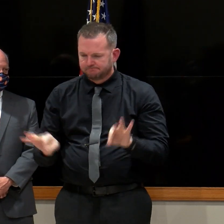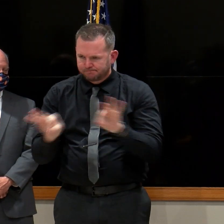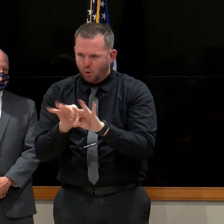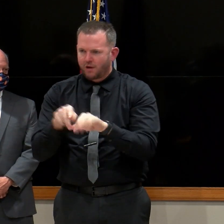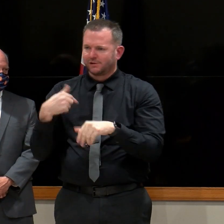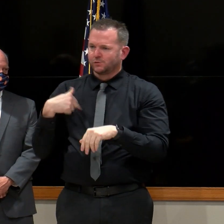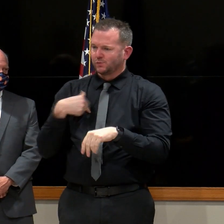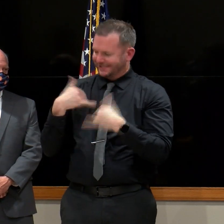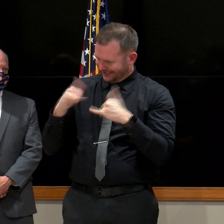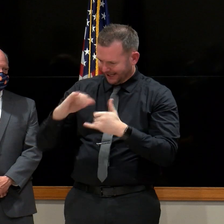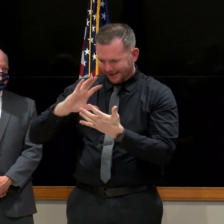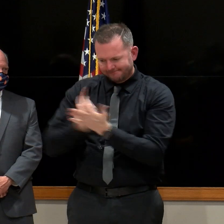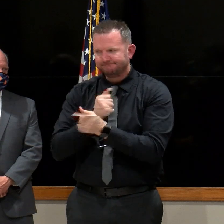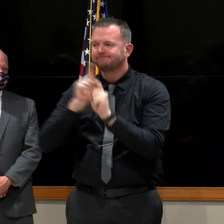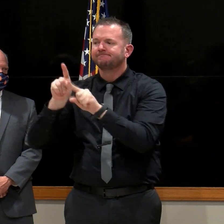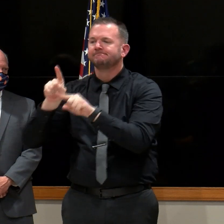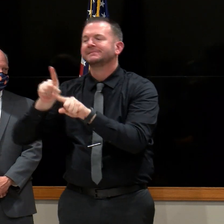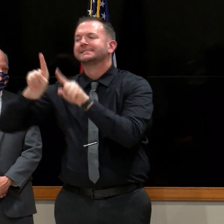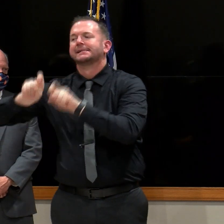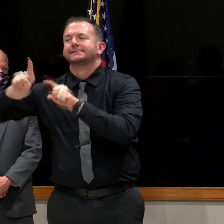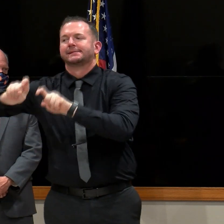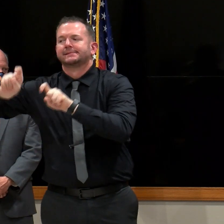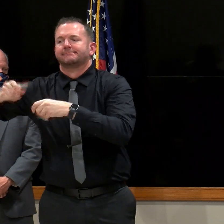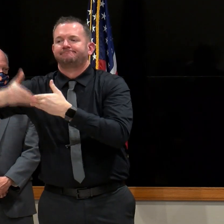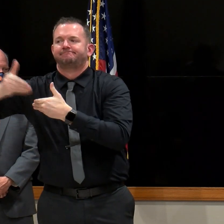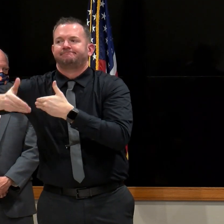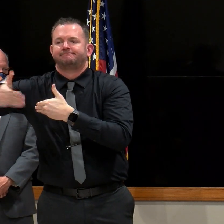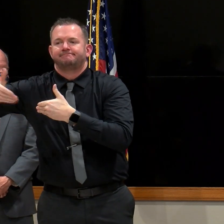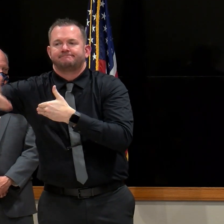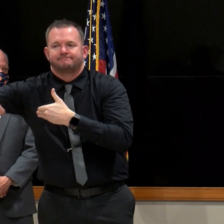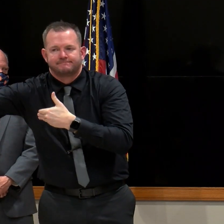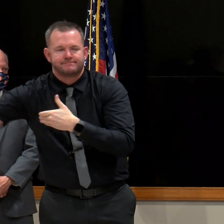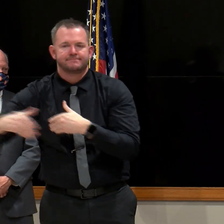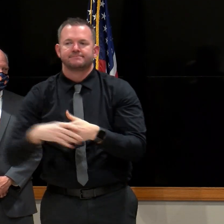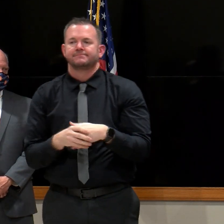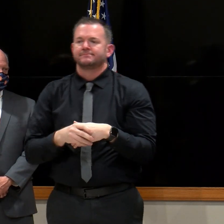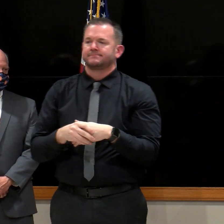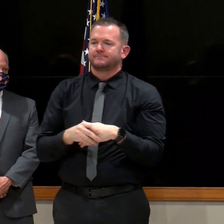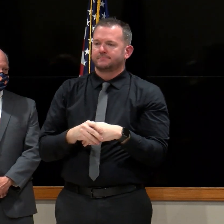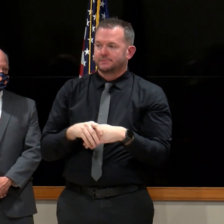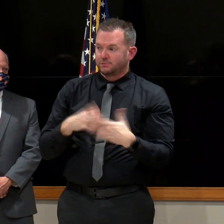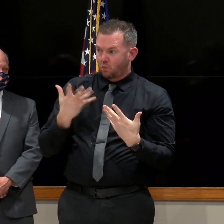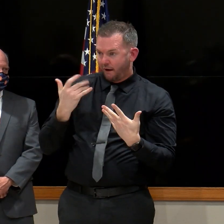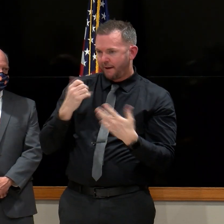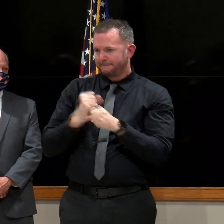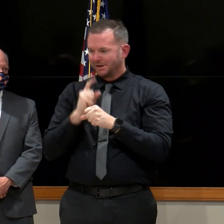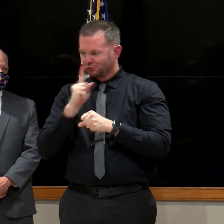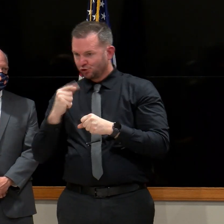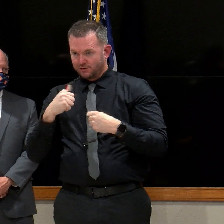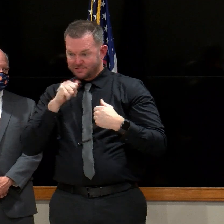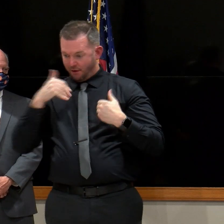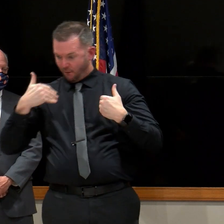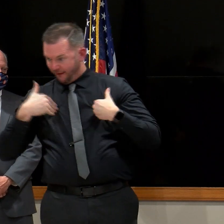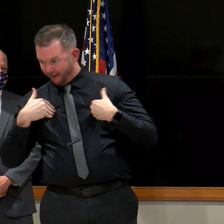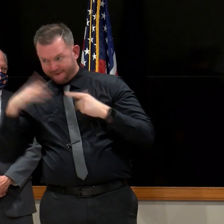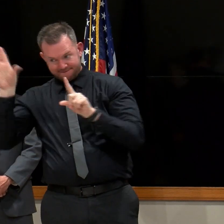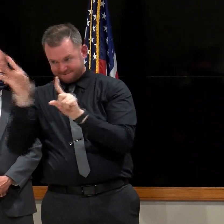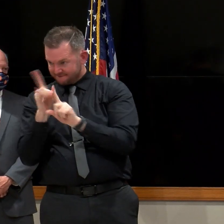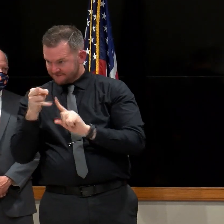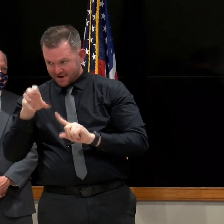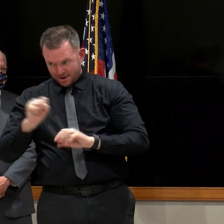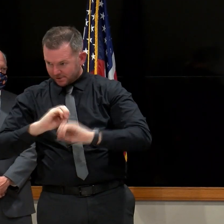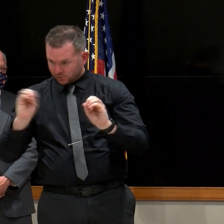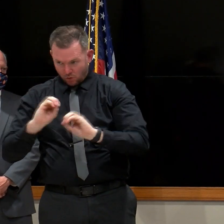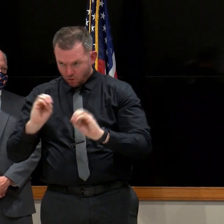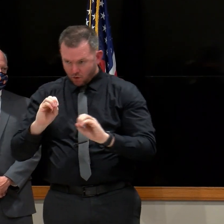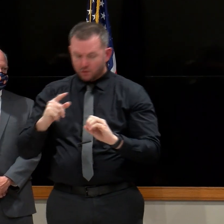Testing continues to be the foundation of our response, and we simply can't trace if we don't have a case. And I want to remind the community that